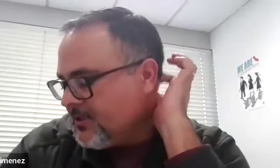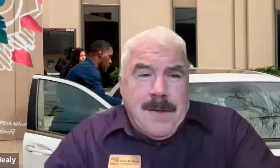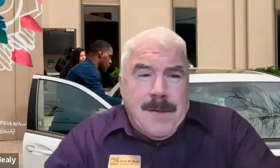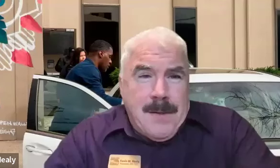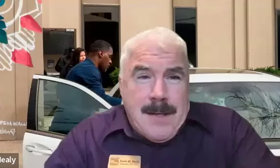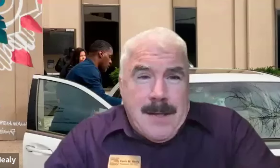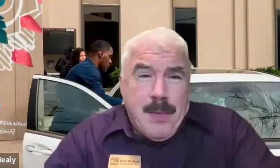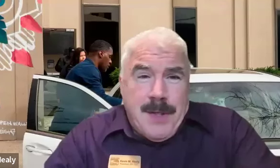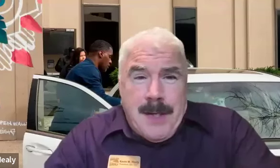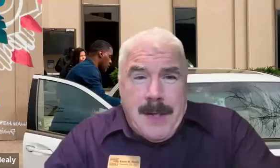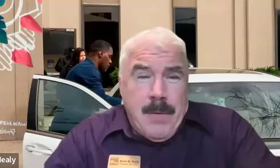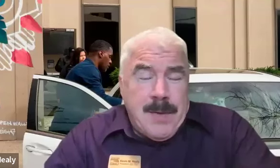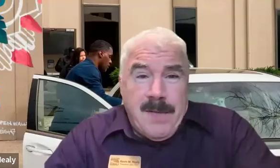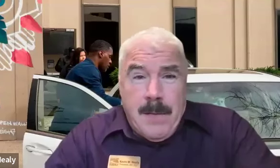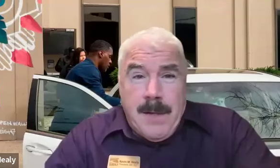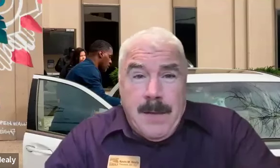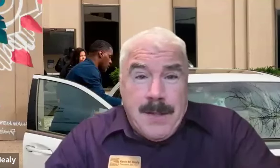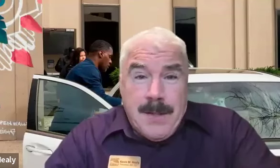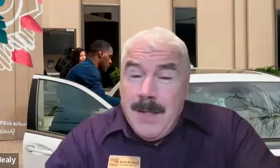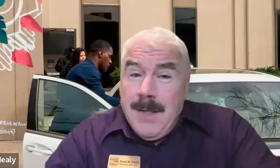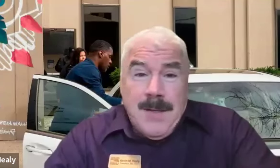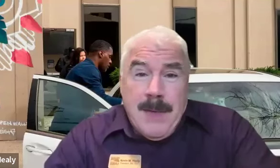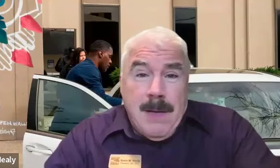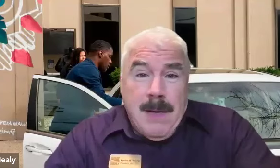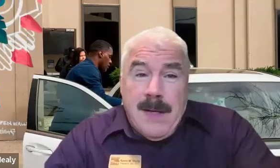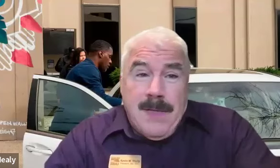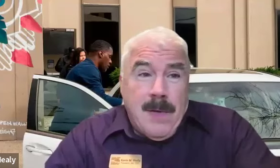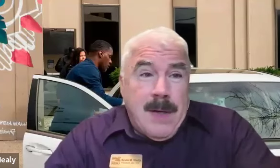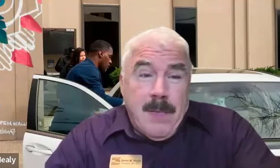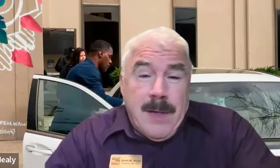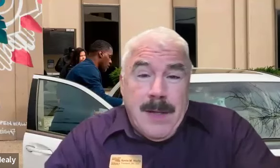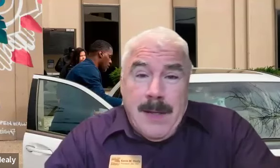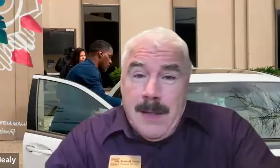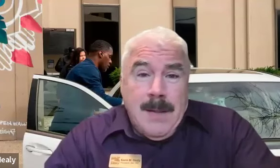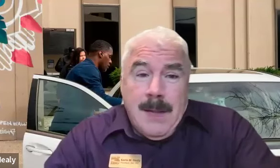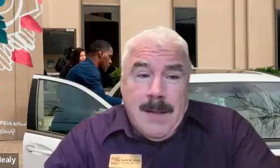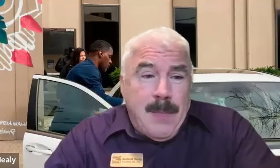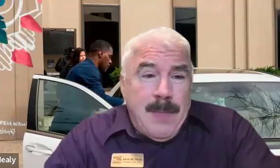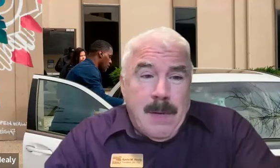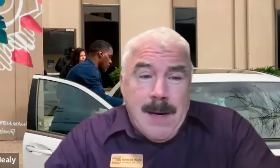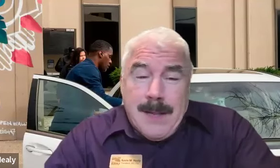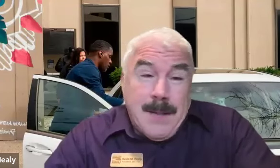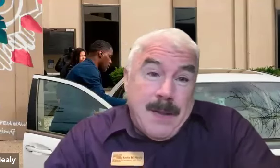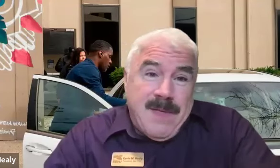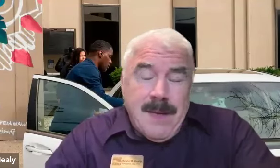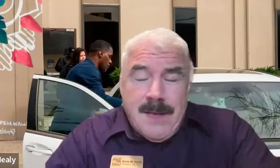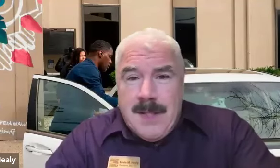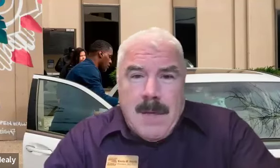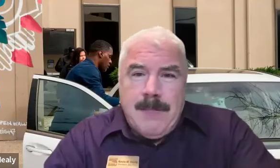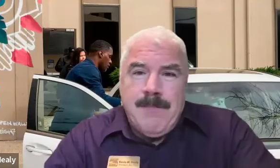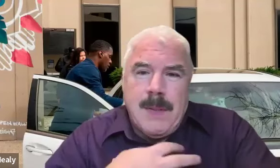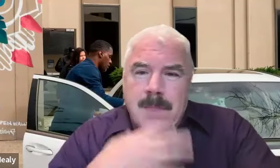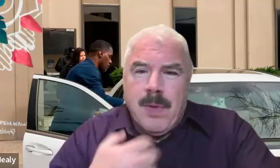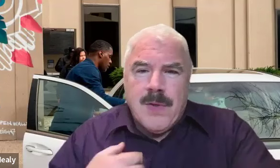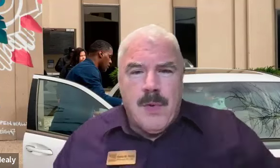While they're doing that, I just appreciate everyone's civility and patience. This has been a long day for everybody, and a lot of people are acting in good faith. Just